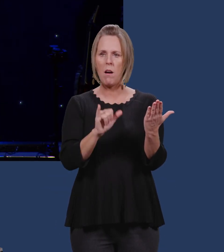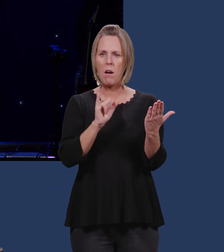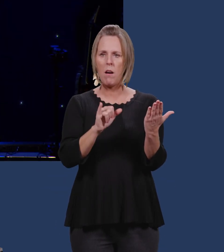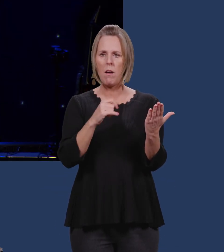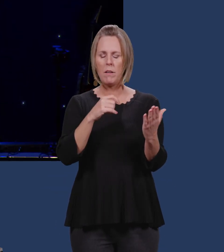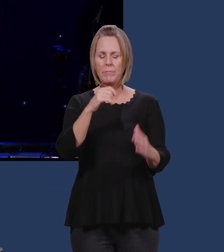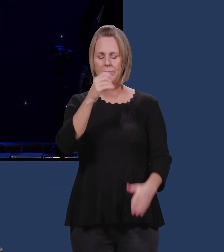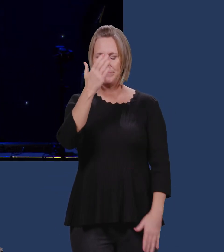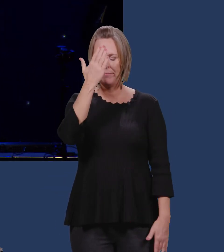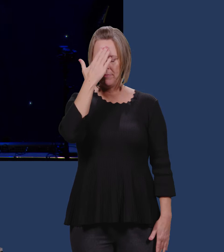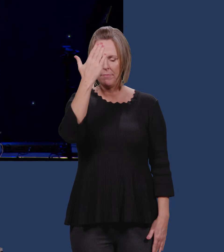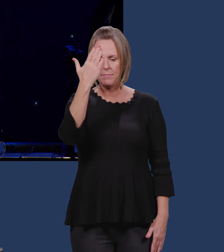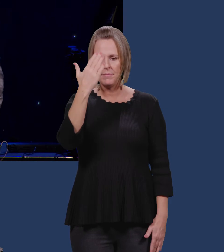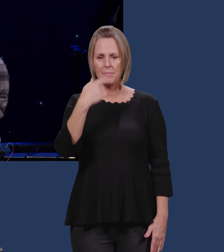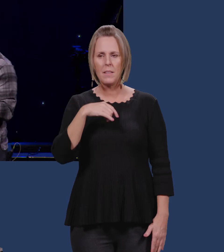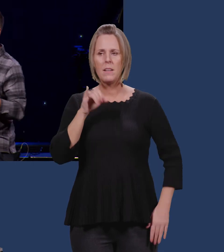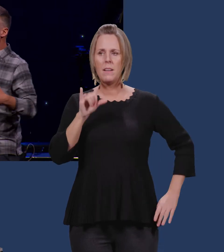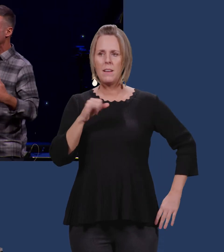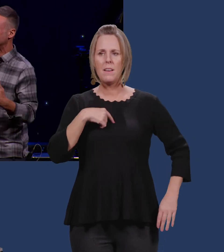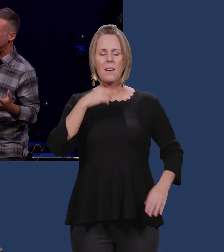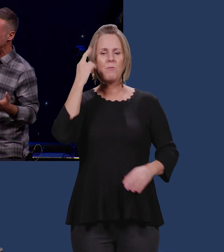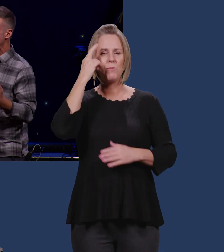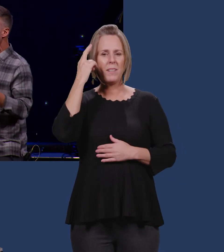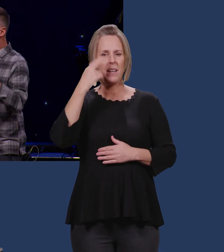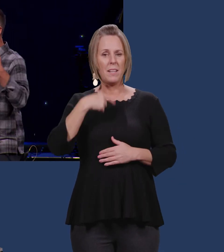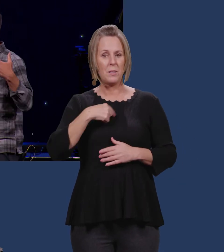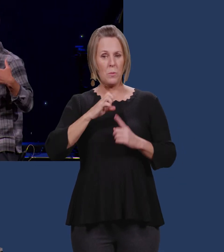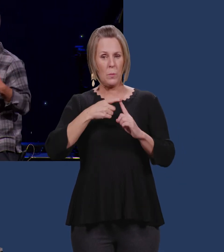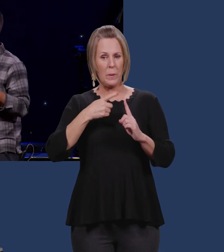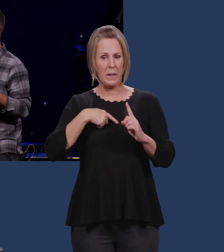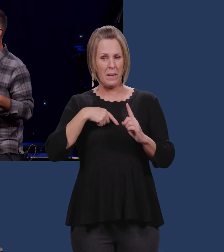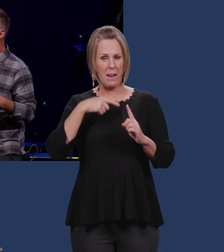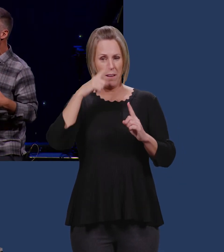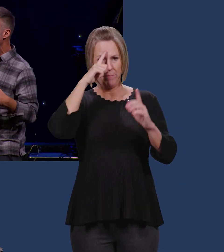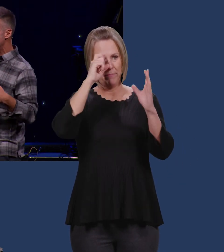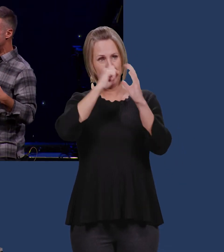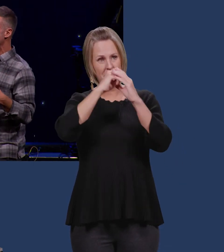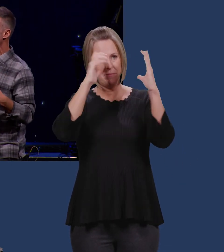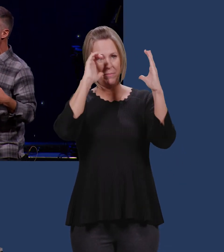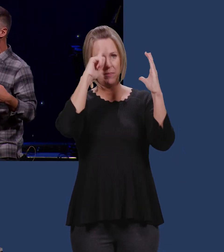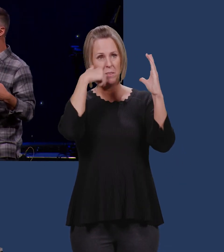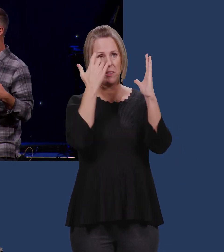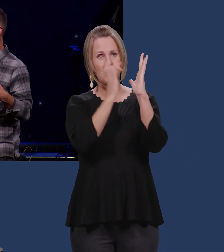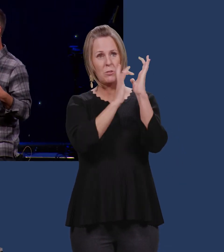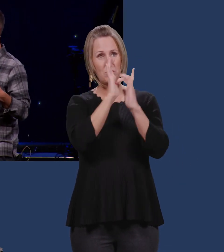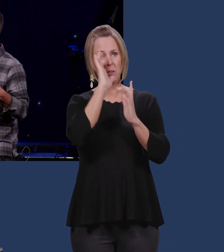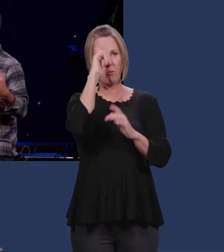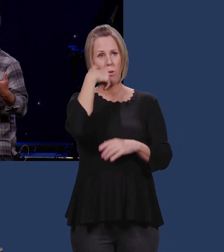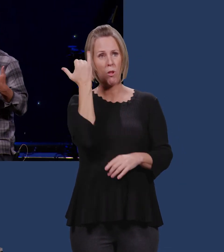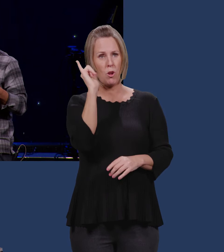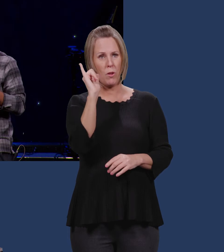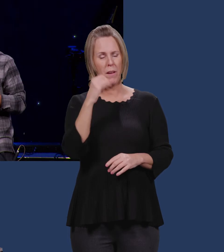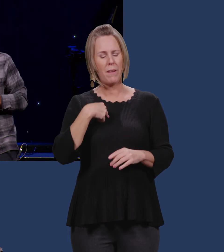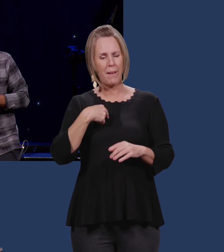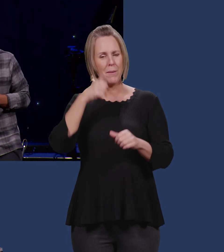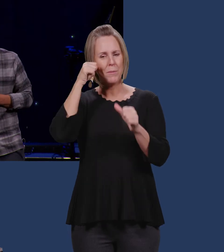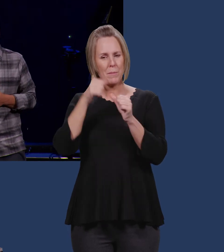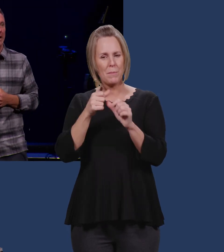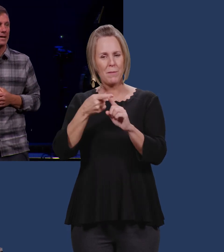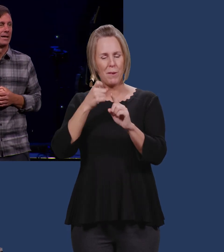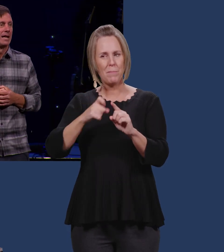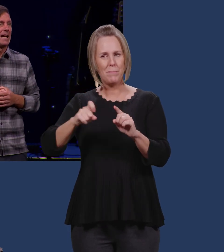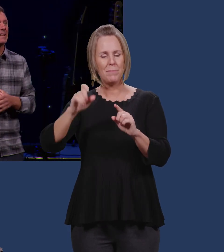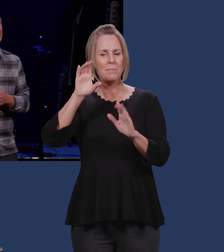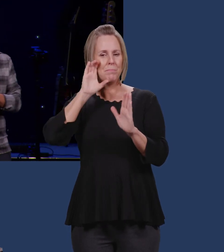was a kid where Jesus was tall and lanky, white skin, blue eyes, brown hair, long brown hair, should